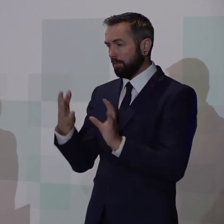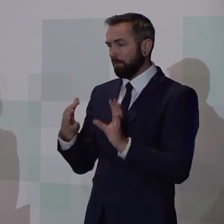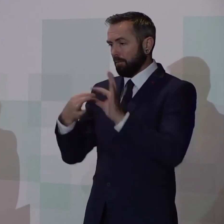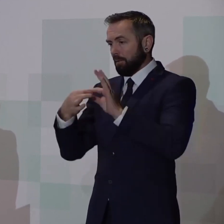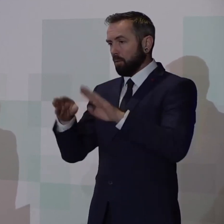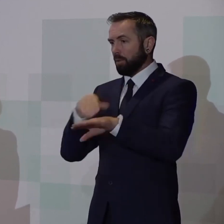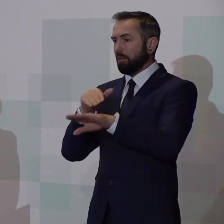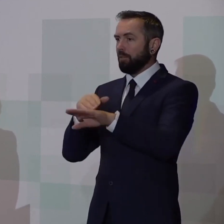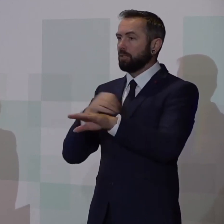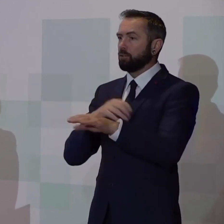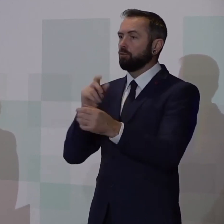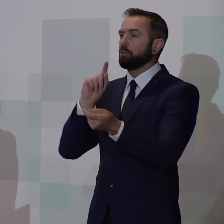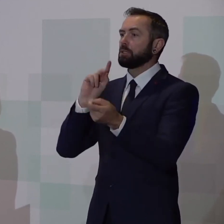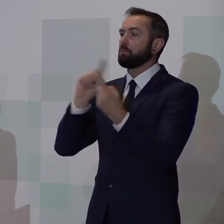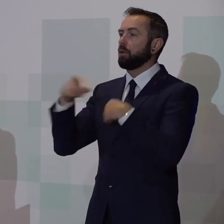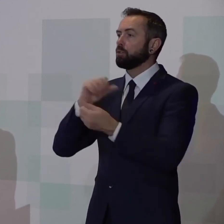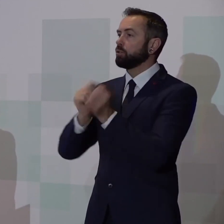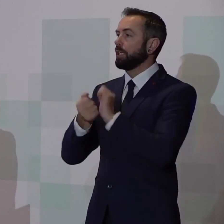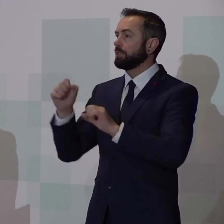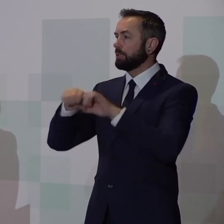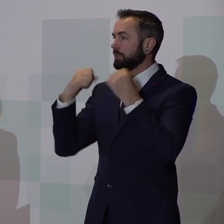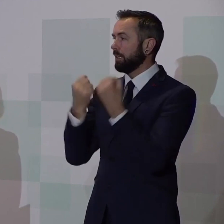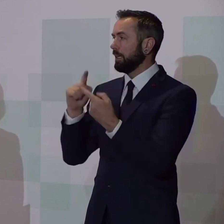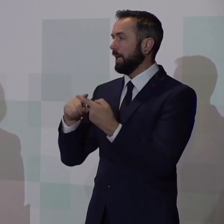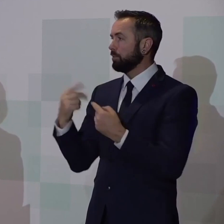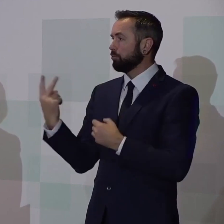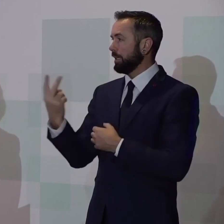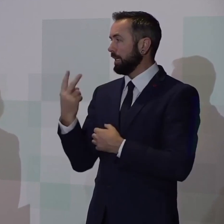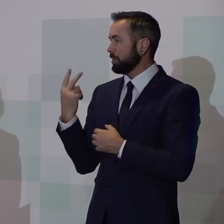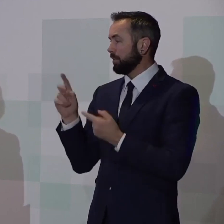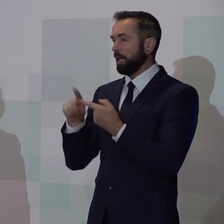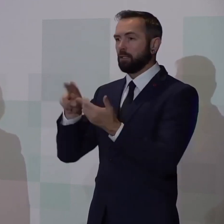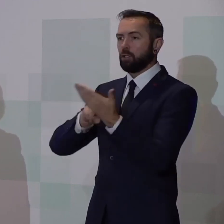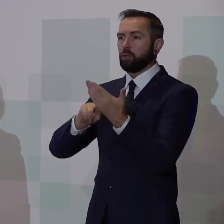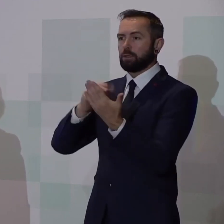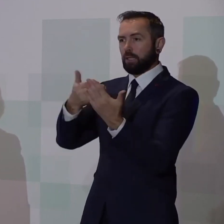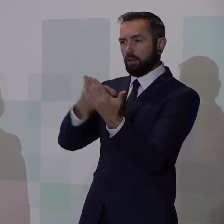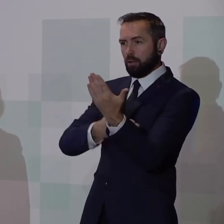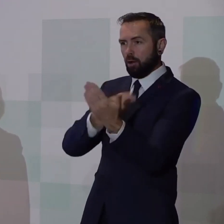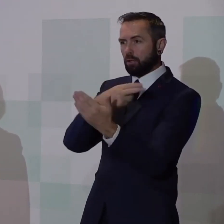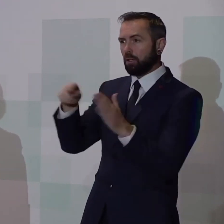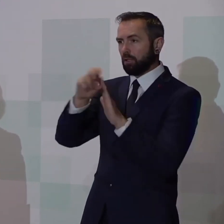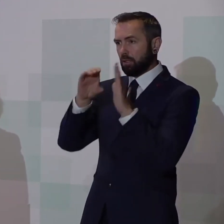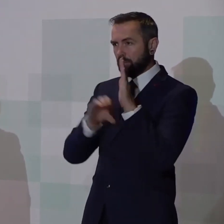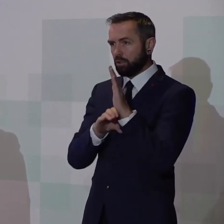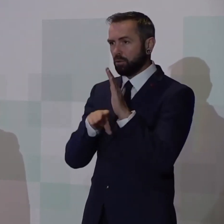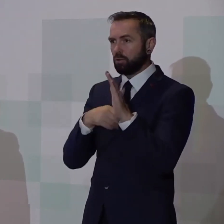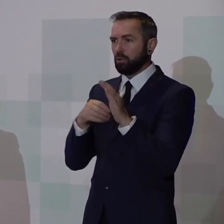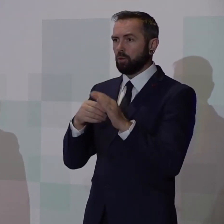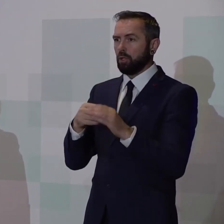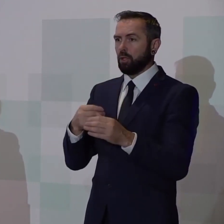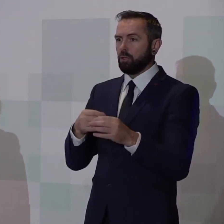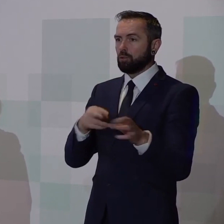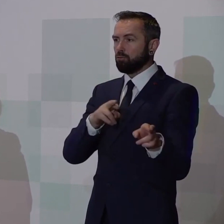giving effect, responding to changing societies and relationships, and using legislation rather than the constitution to